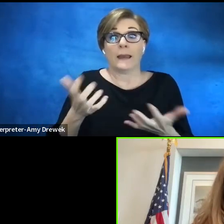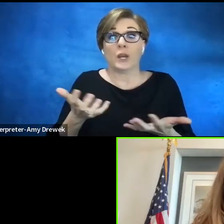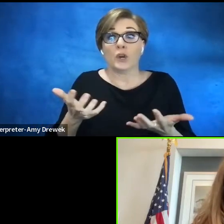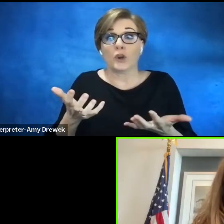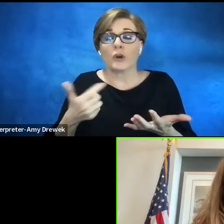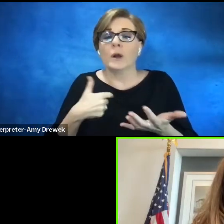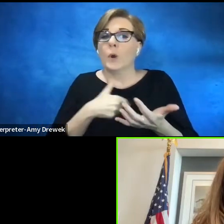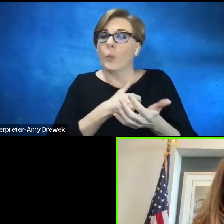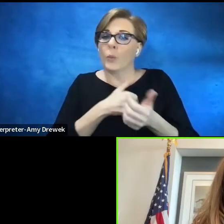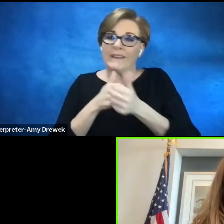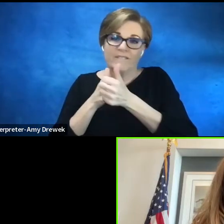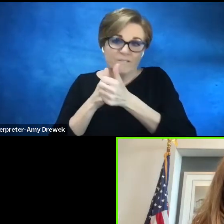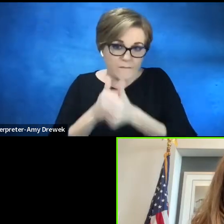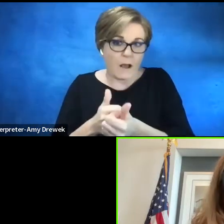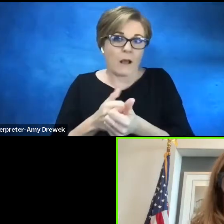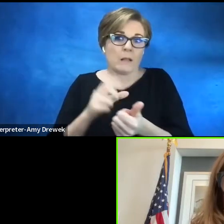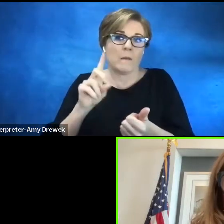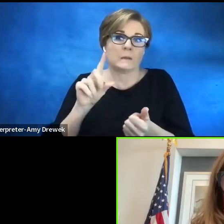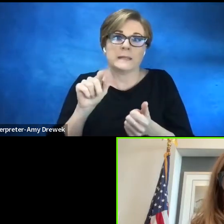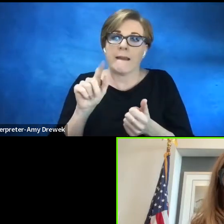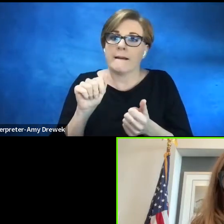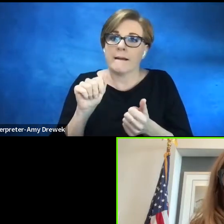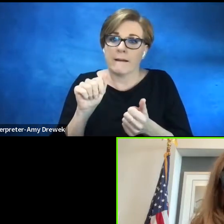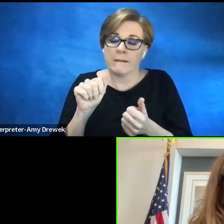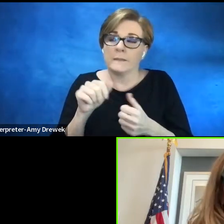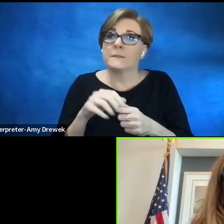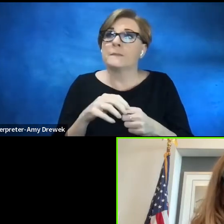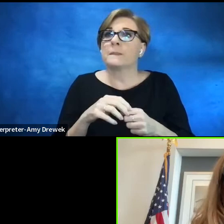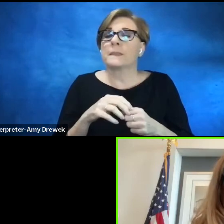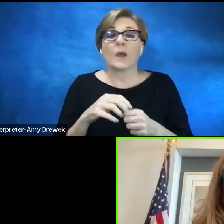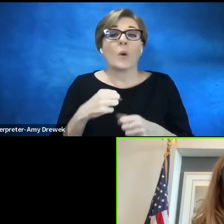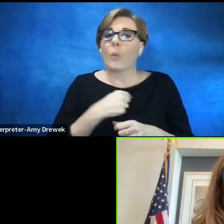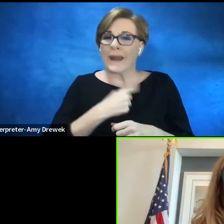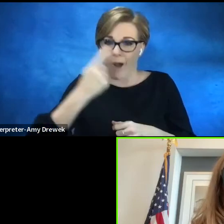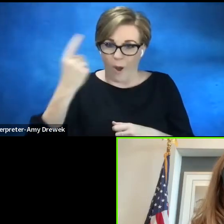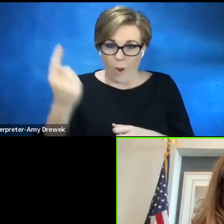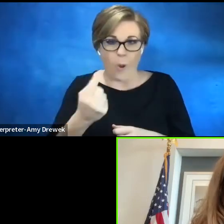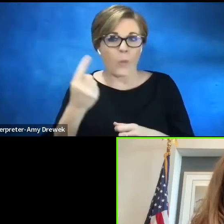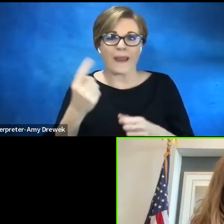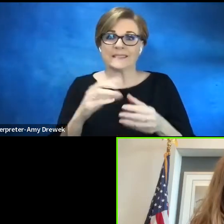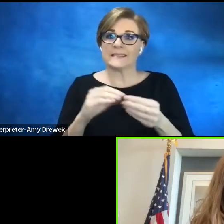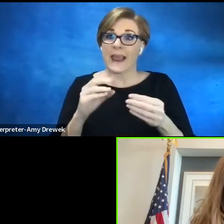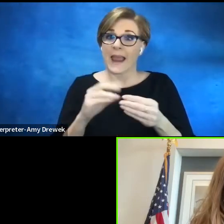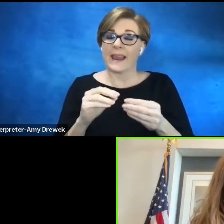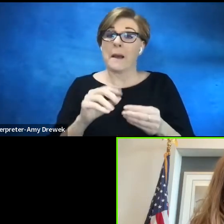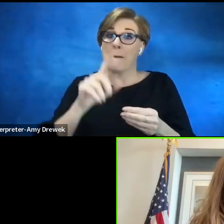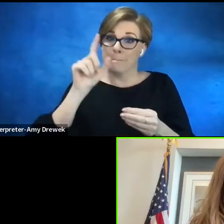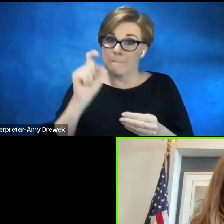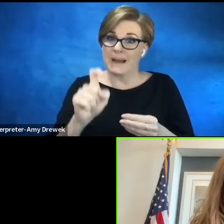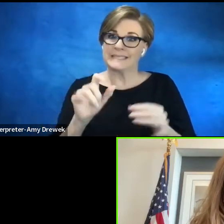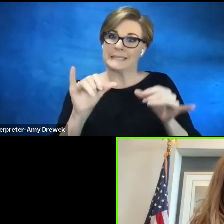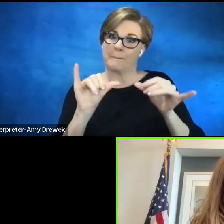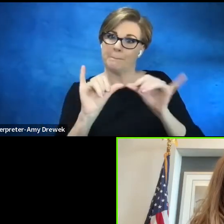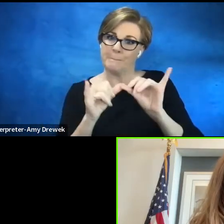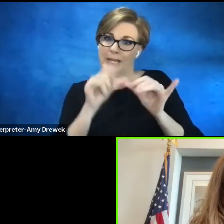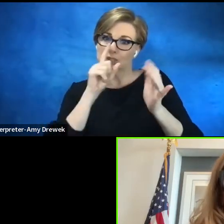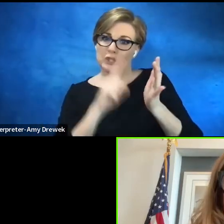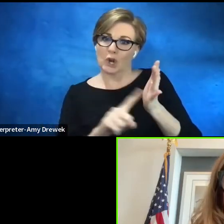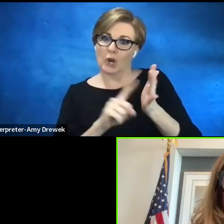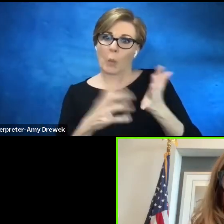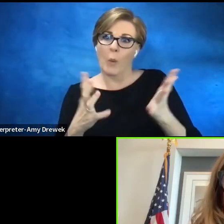data. We like to say, you need to measure what matters and that's going to tell us